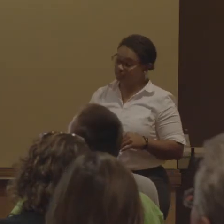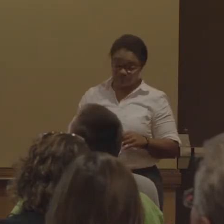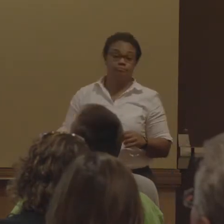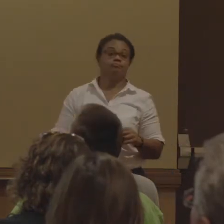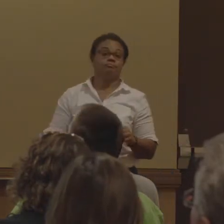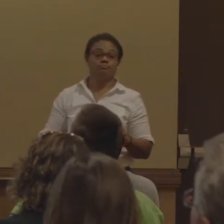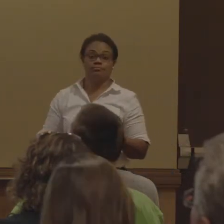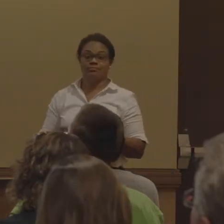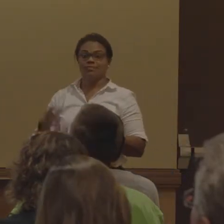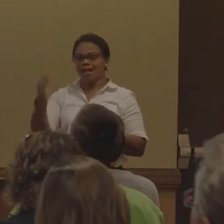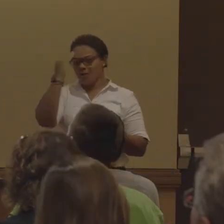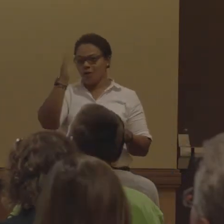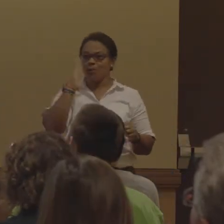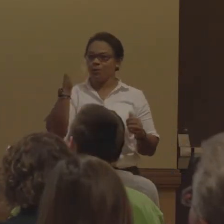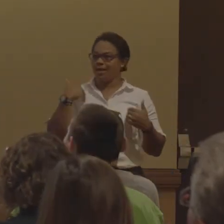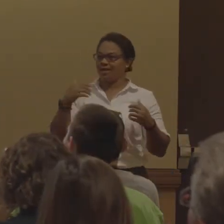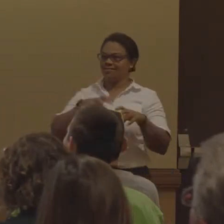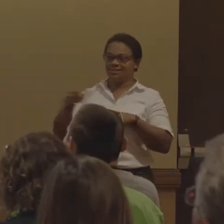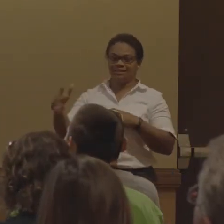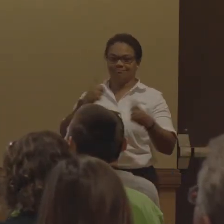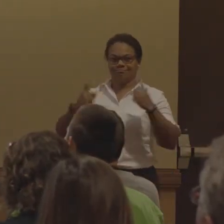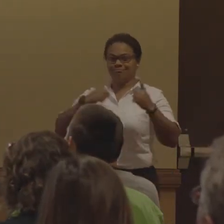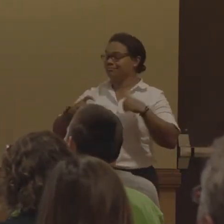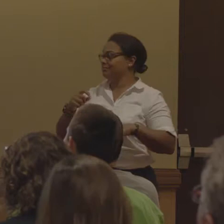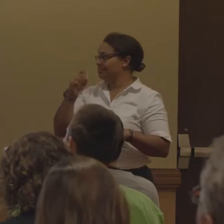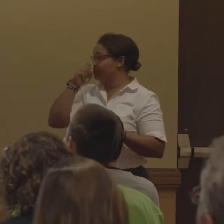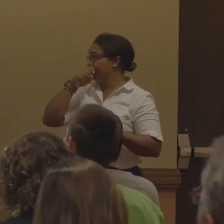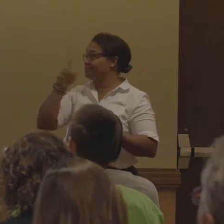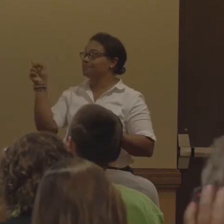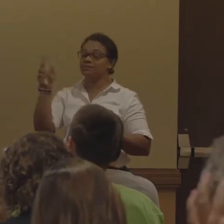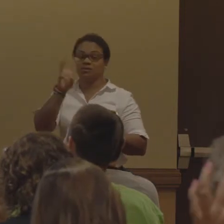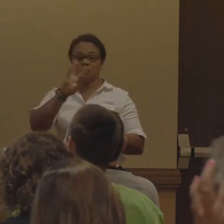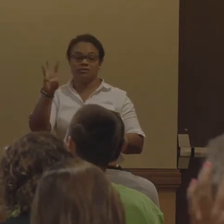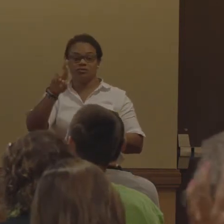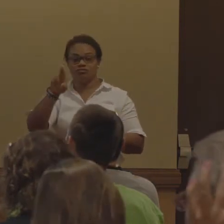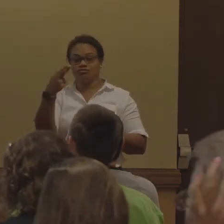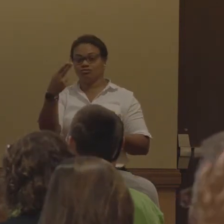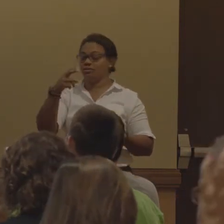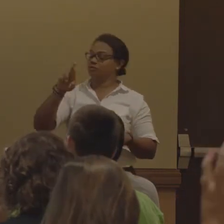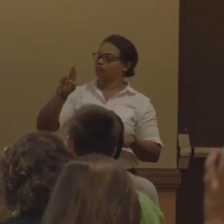All right, I know we'll have lots of questions, so this is our website, rehabworks.org.